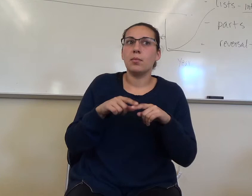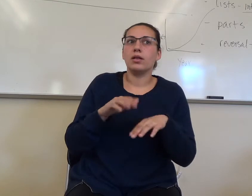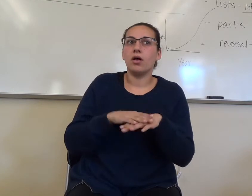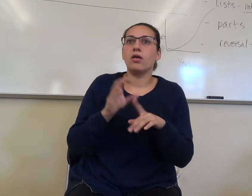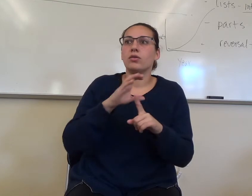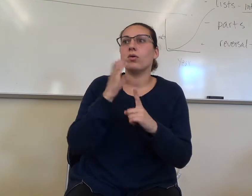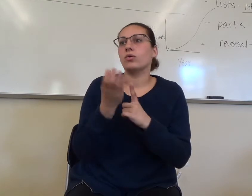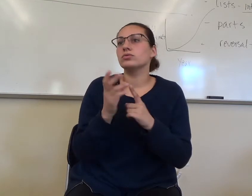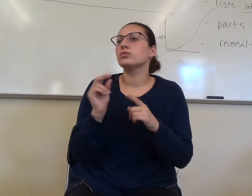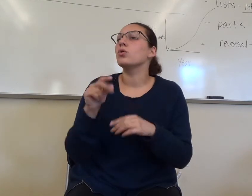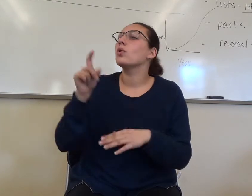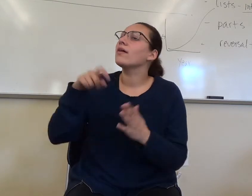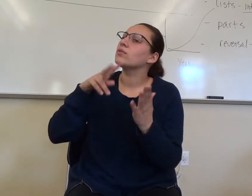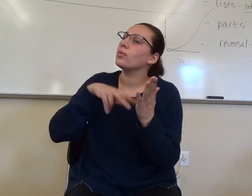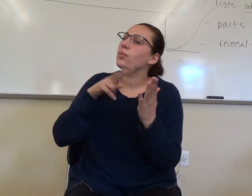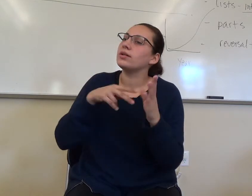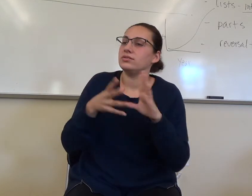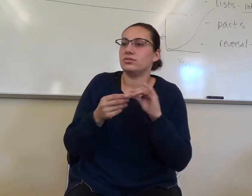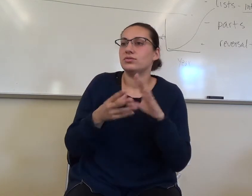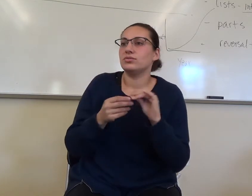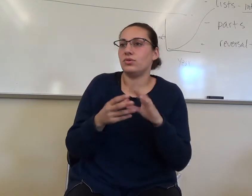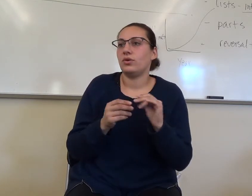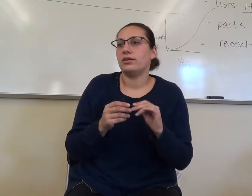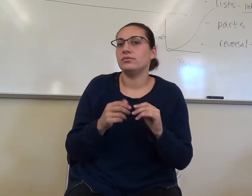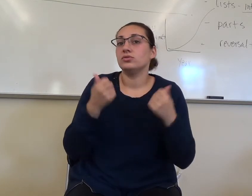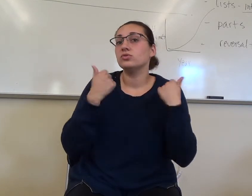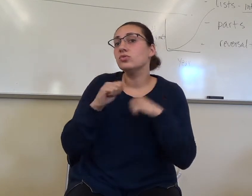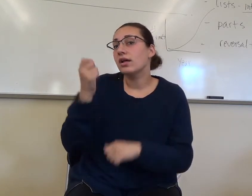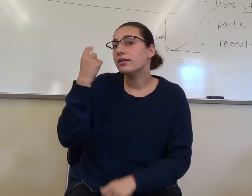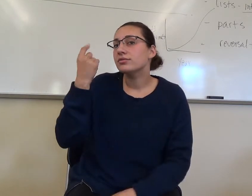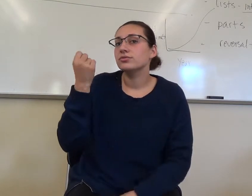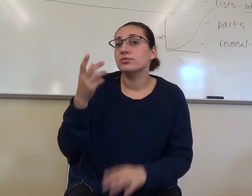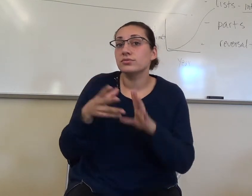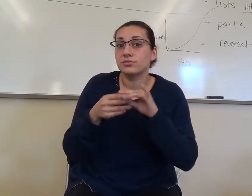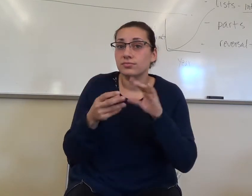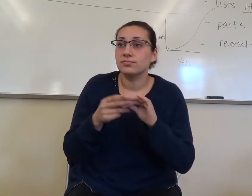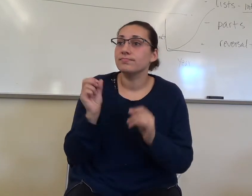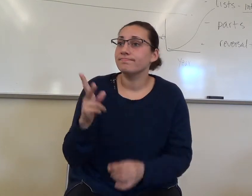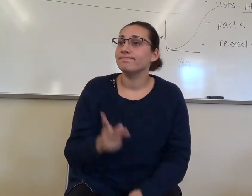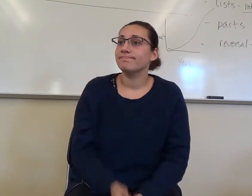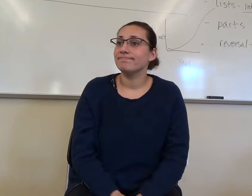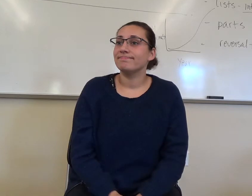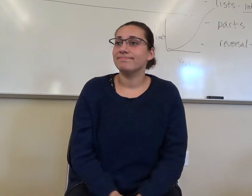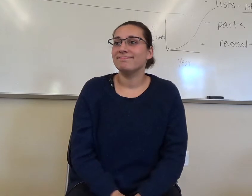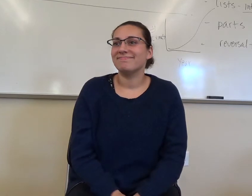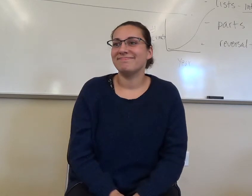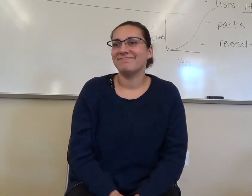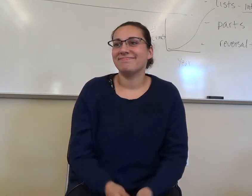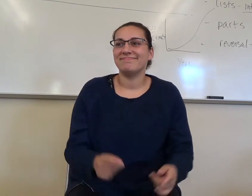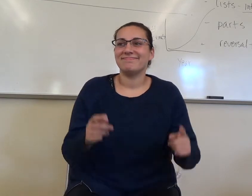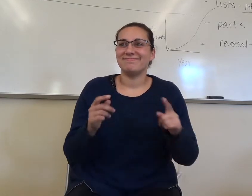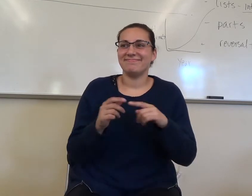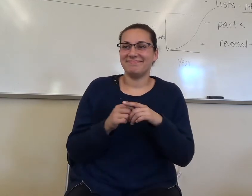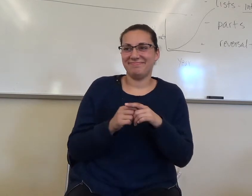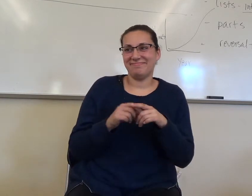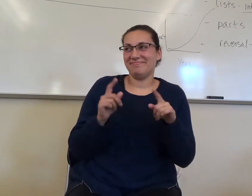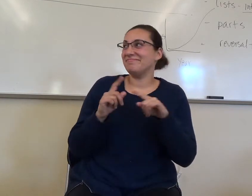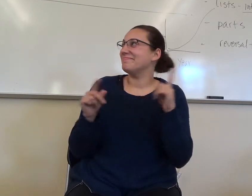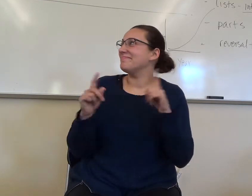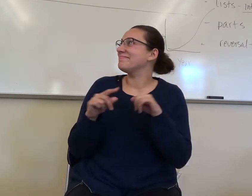to read what this says and understand what this is telling us, okay? So this is a pronoun